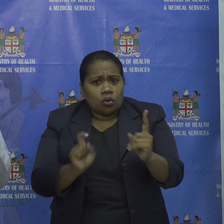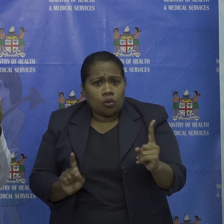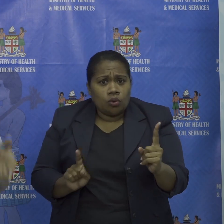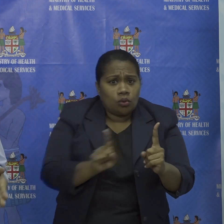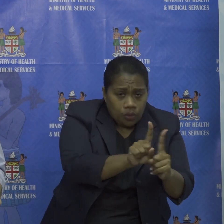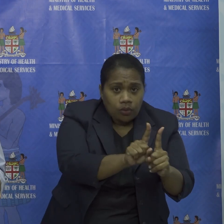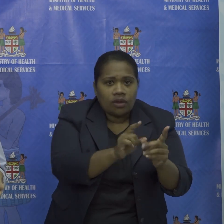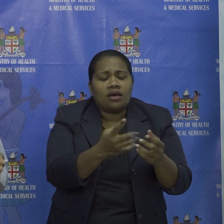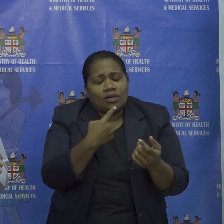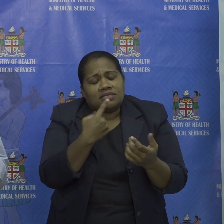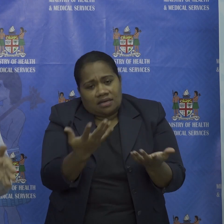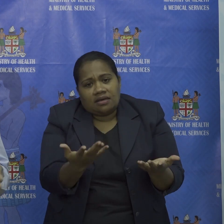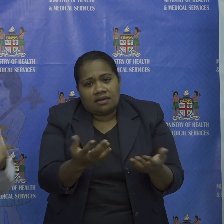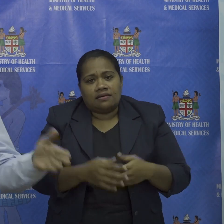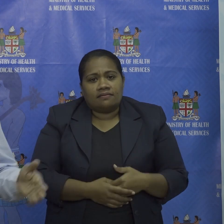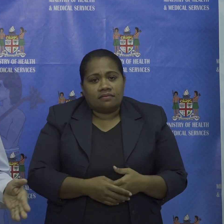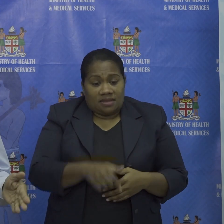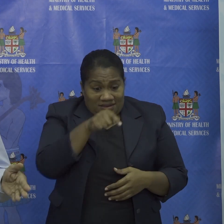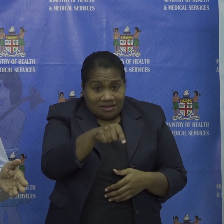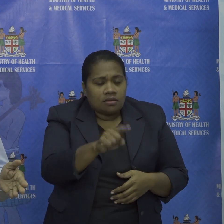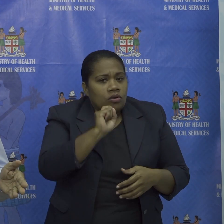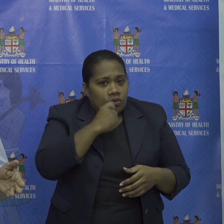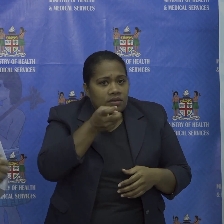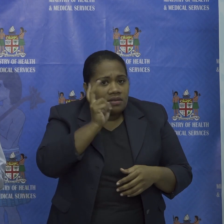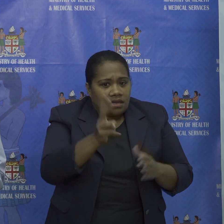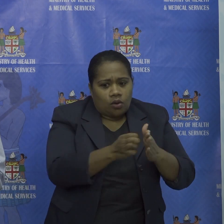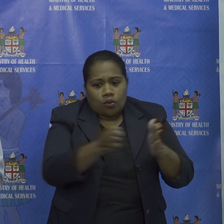ideally the incubation period needs to reset for another 14 days.